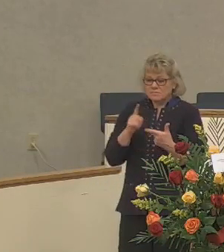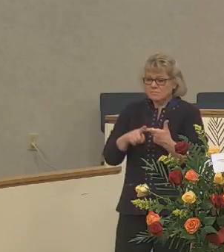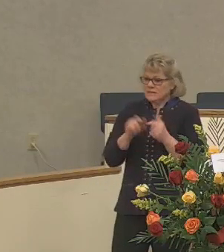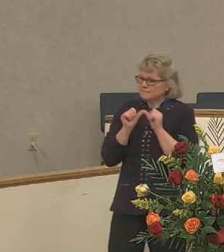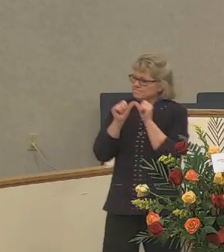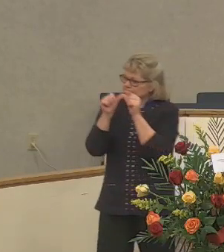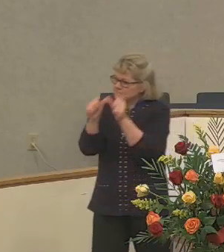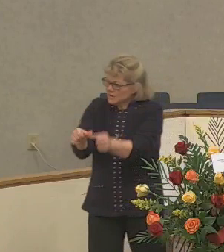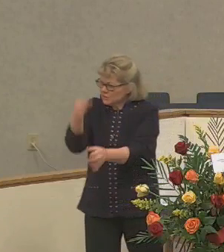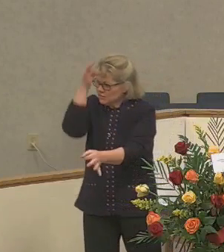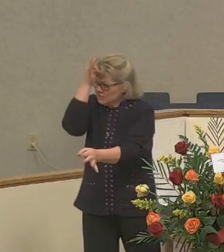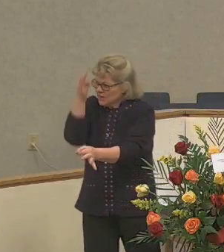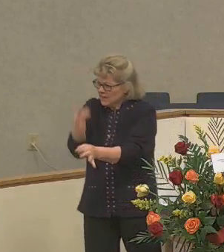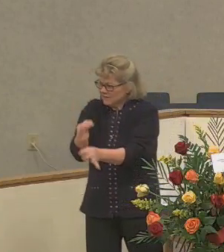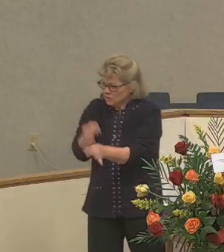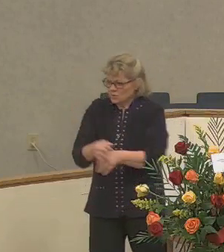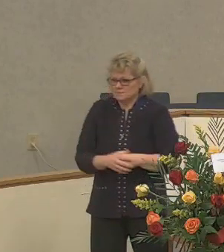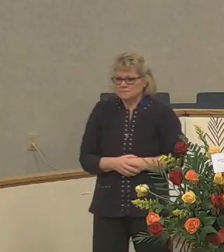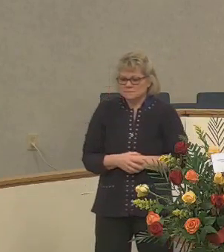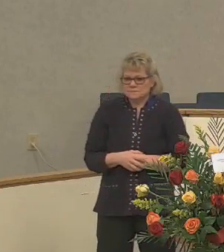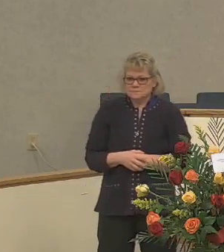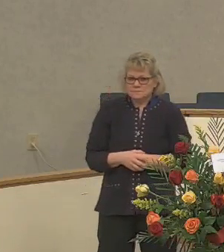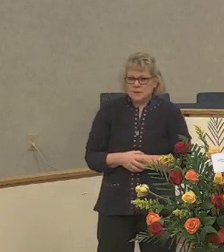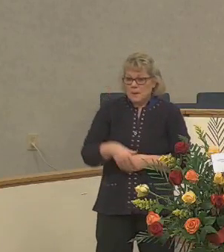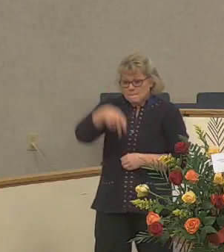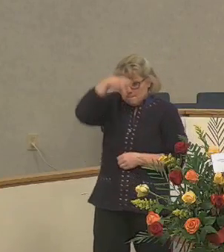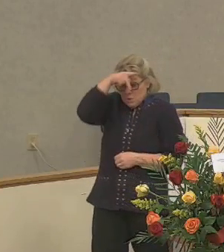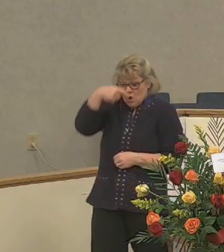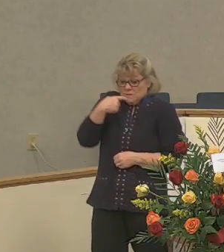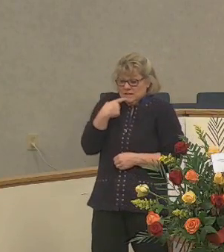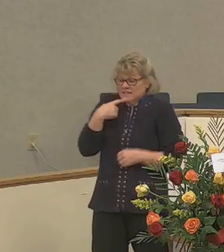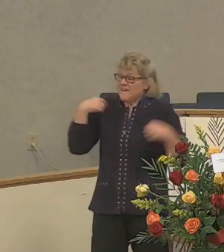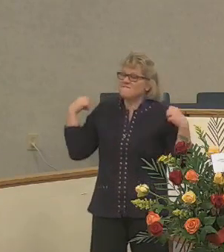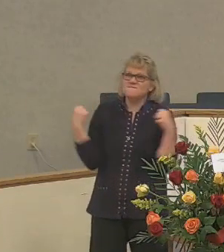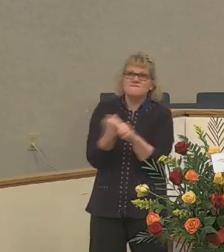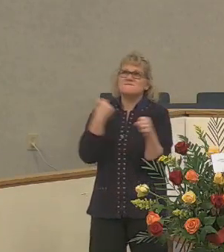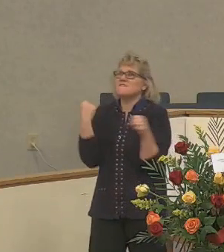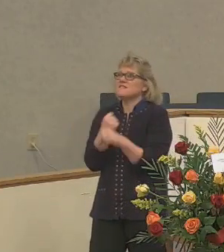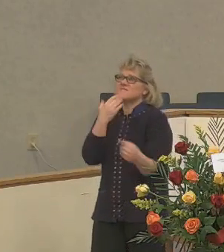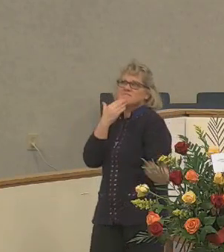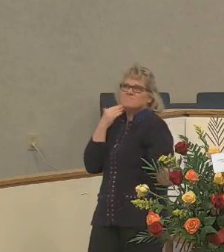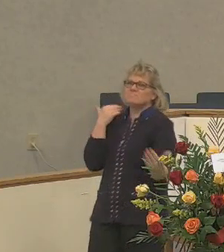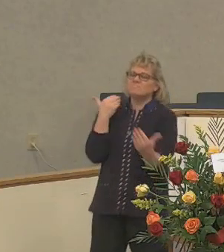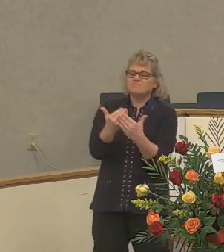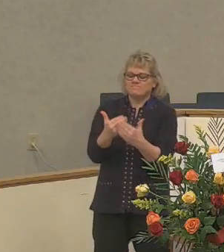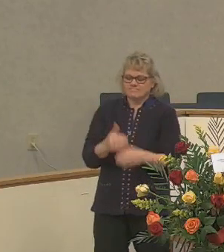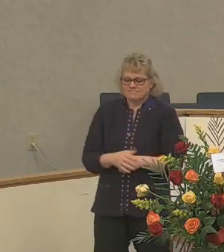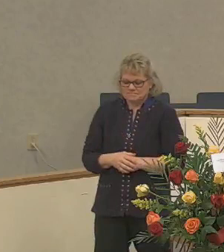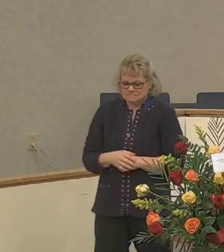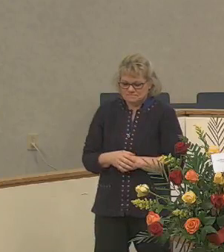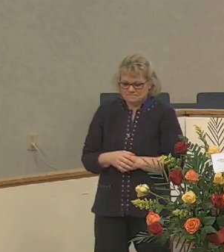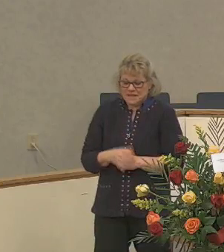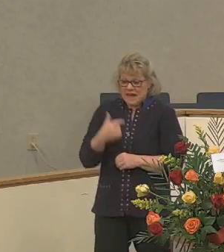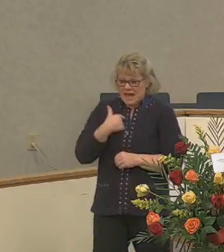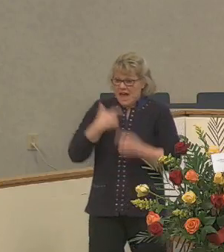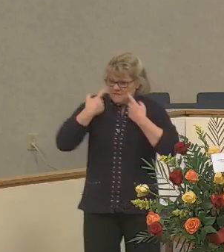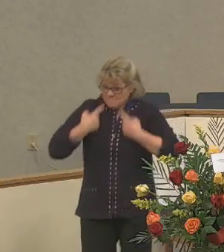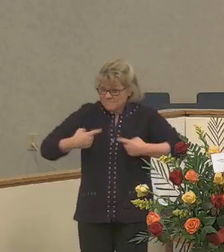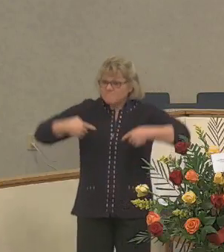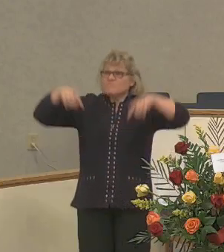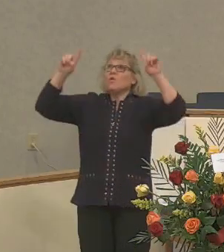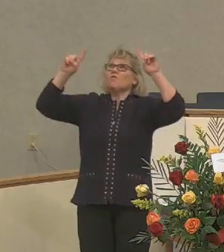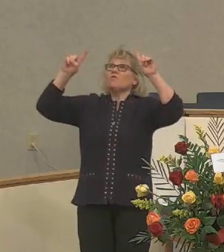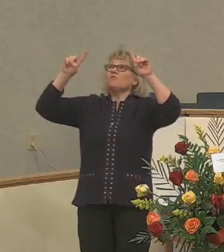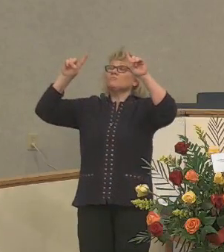faithful. Be faithful. Paul says, "I have fought the good fight. I have finished